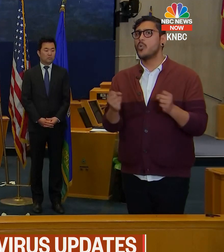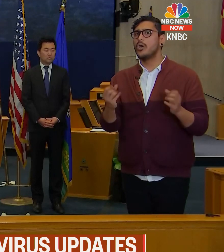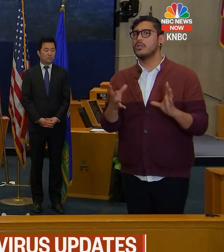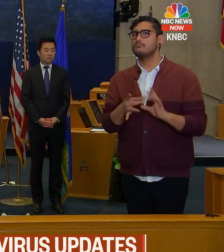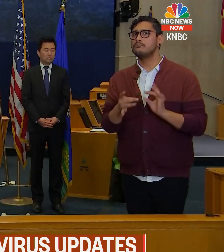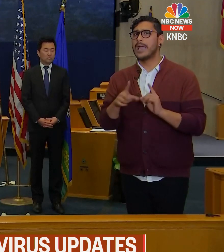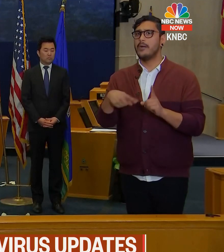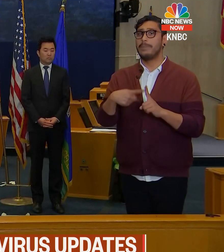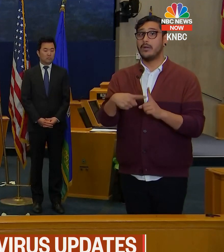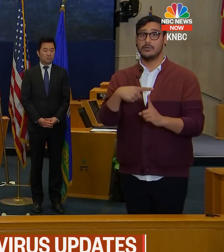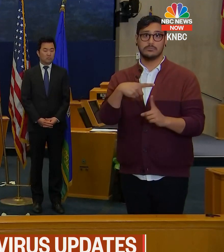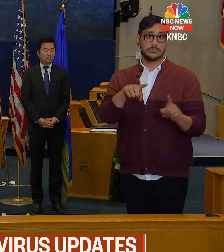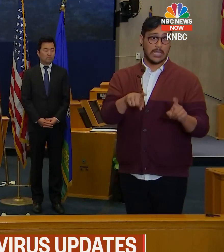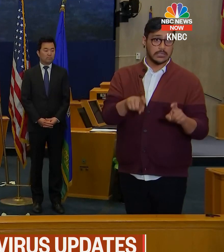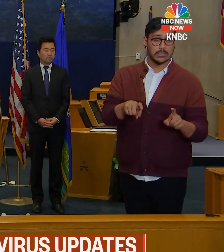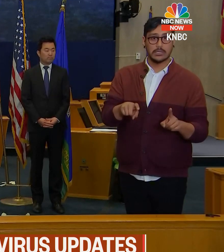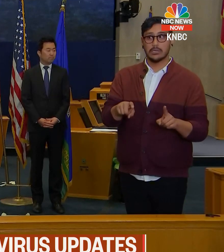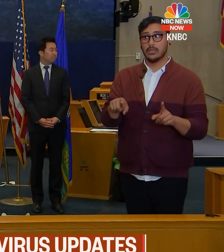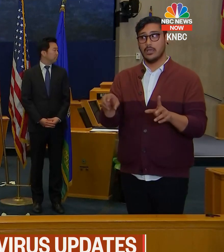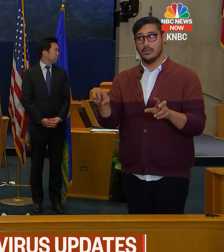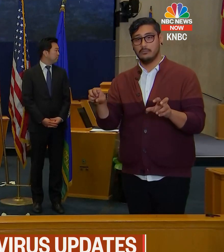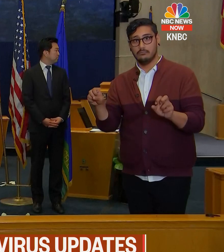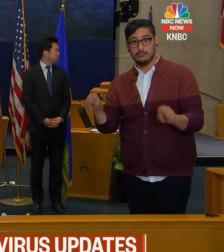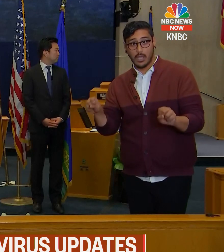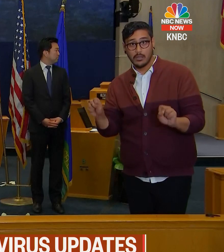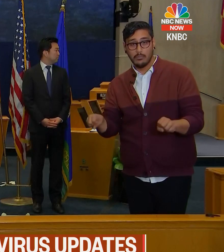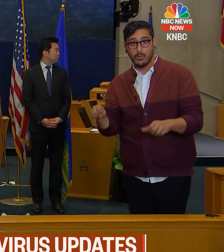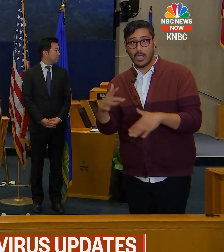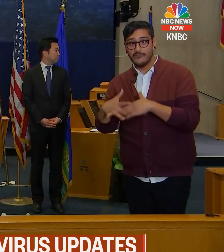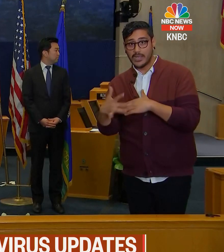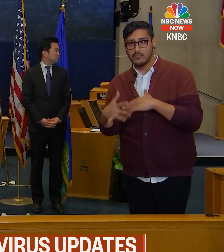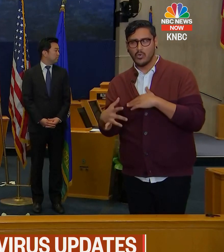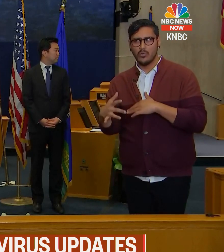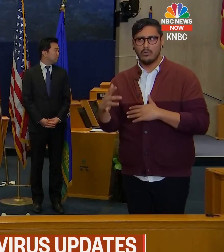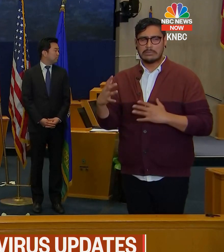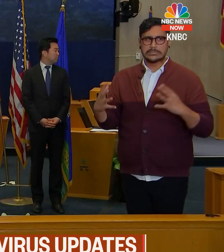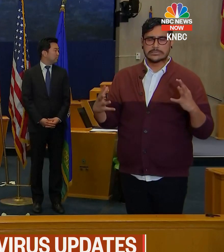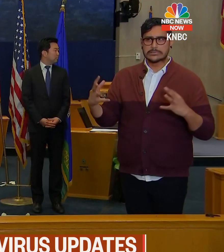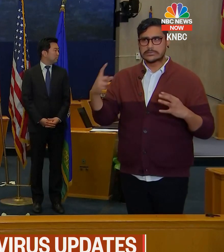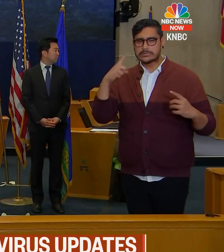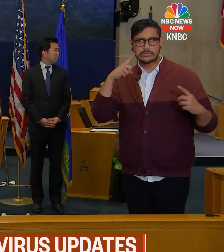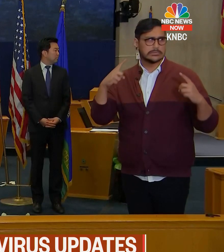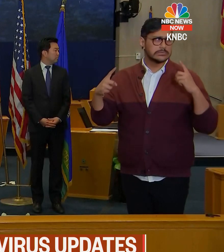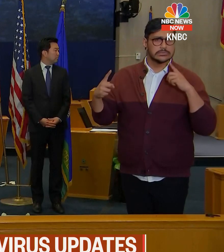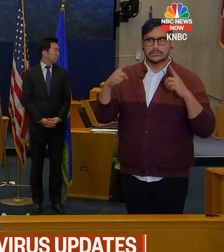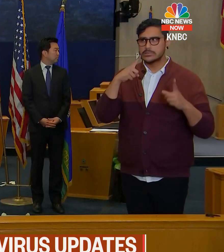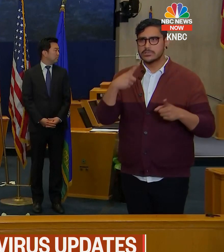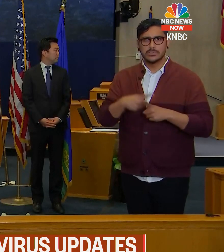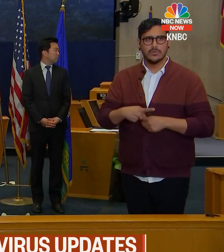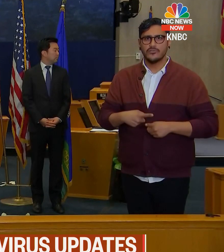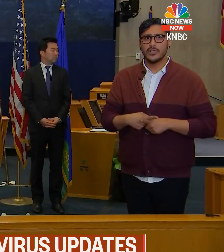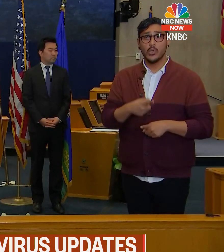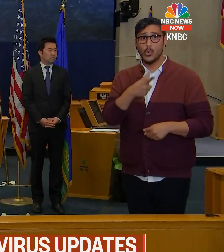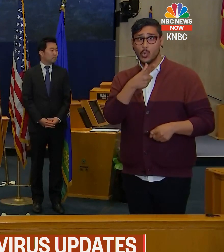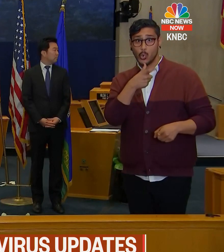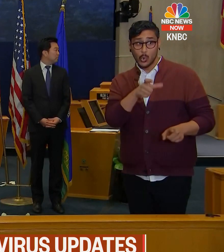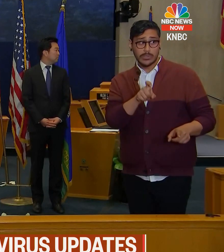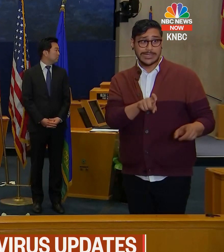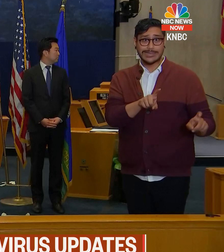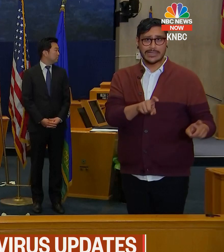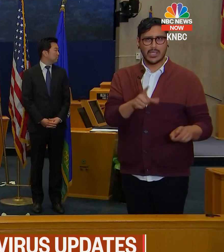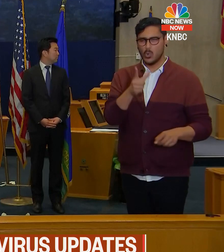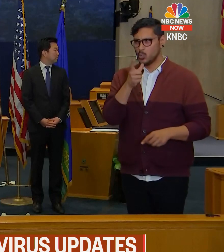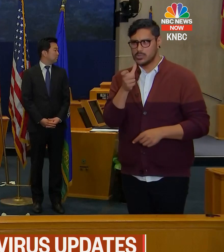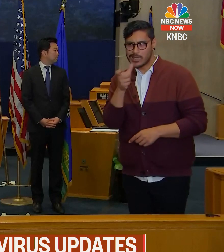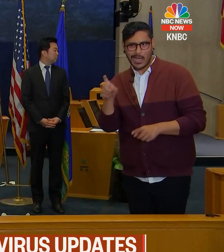and about the availability of testing. There still seems to be some conflict as to who deserves to get a test, who shouldn't get a test, and